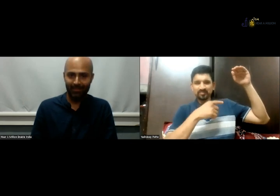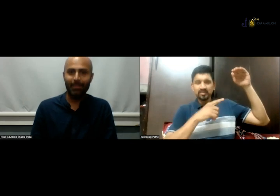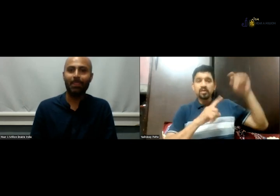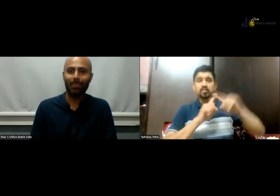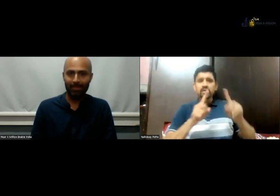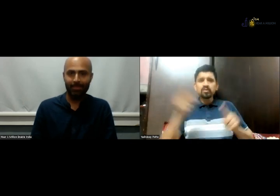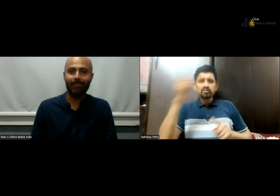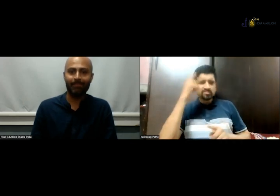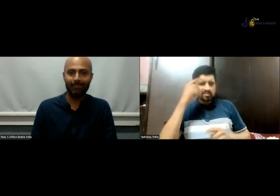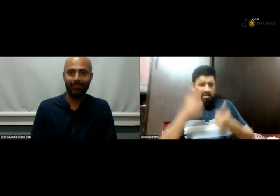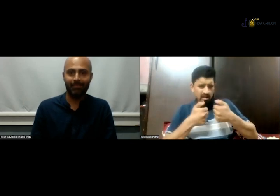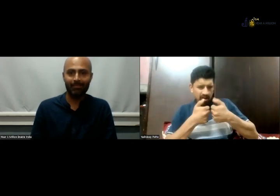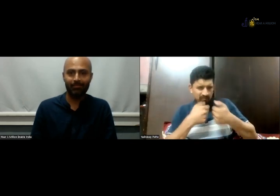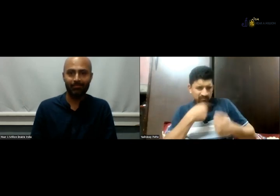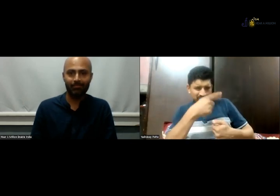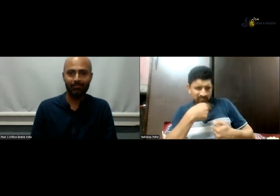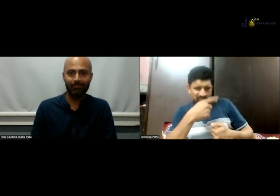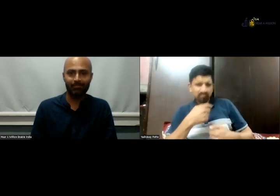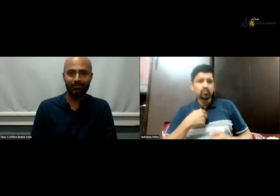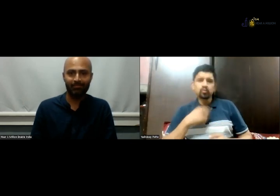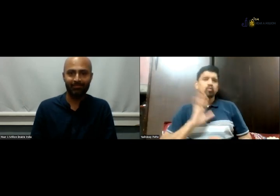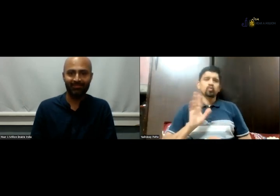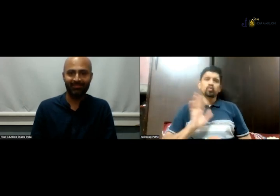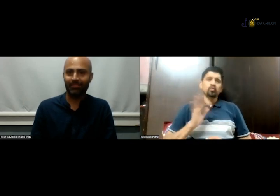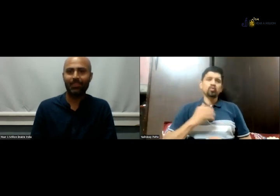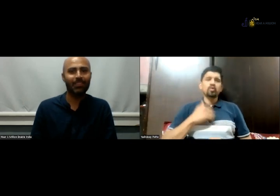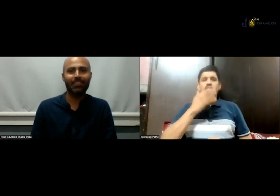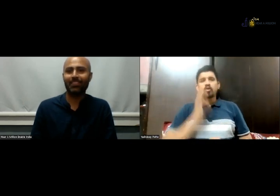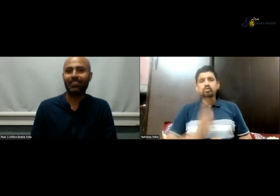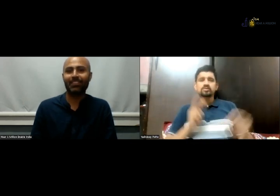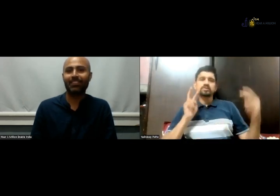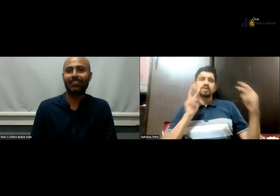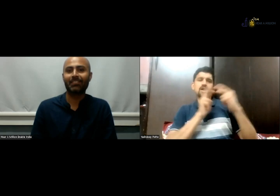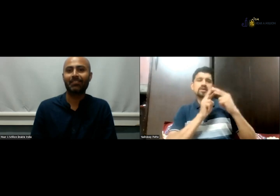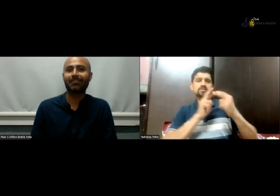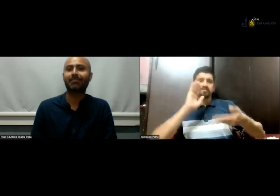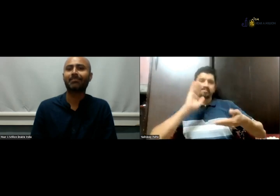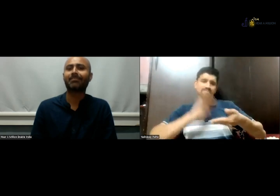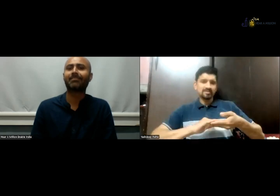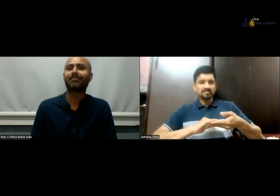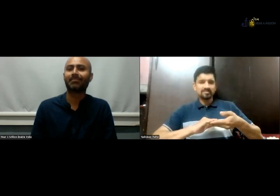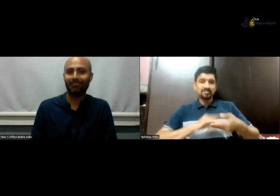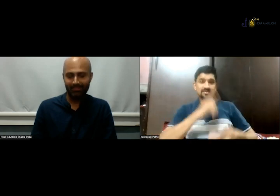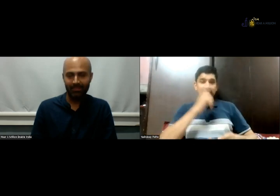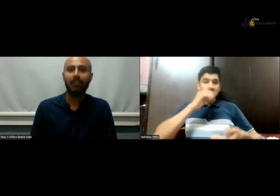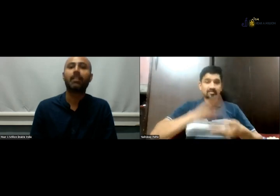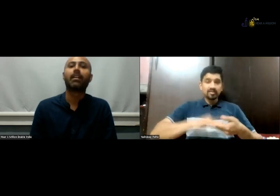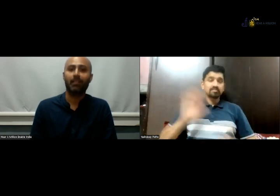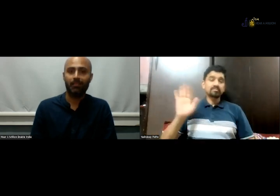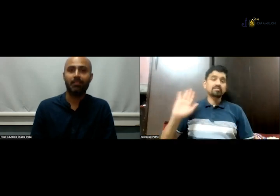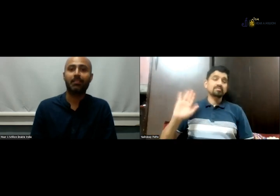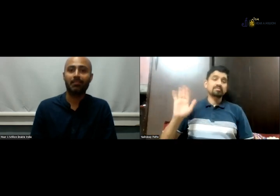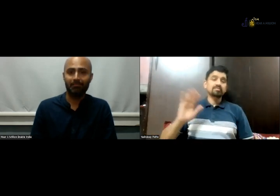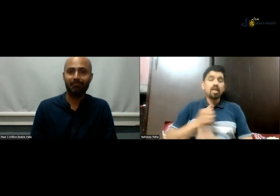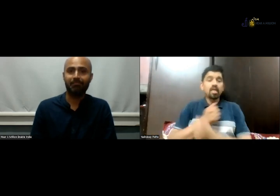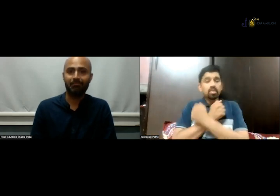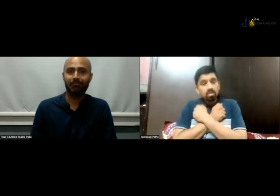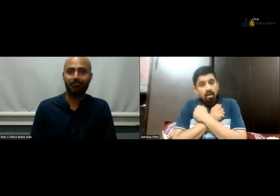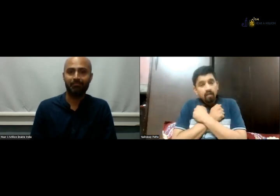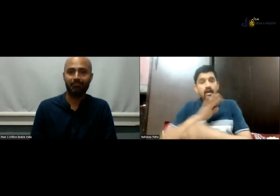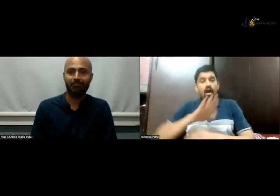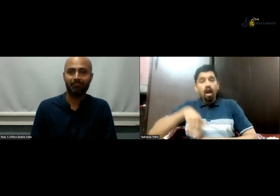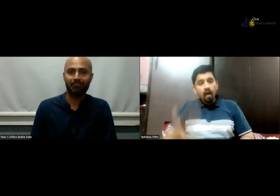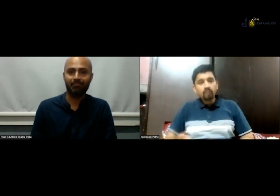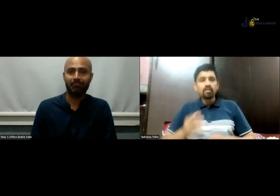elder from me. But people were thinking that we dated. No, that was our marriage was an